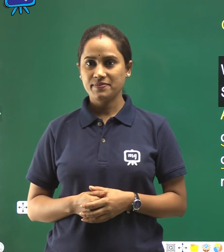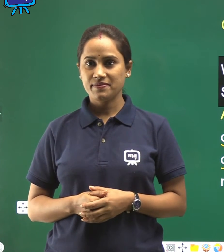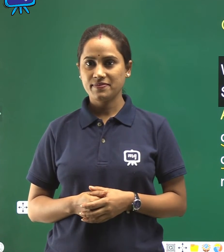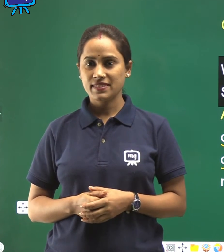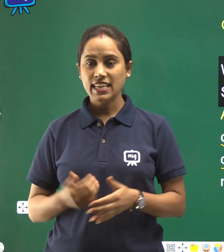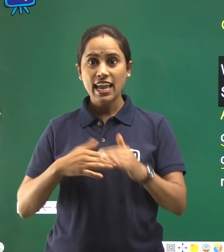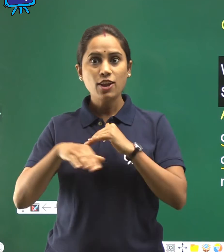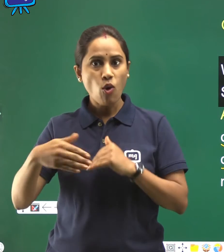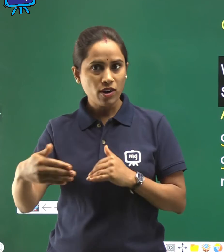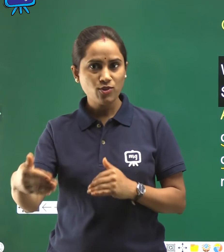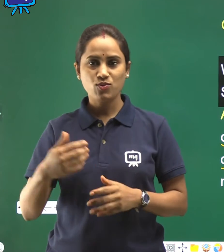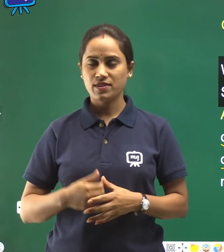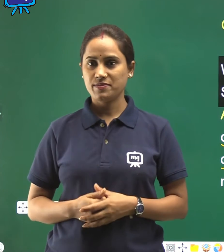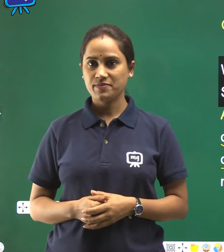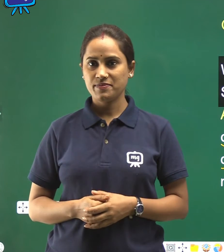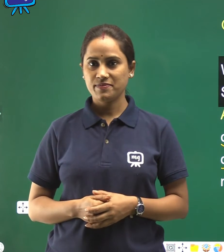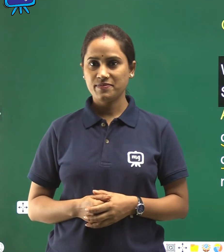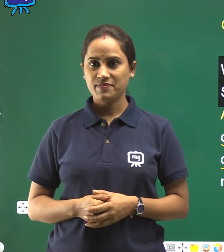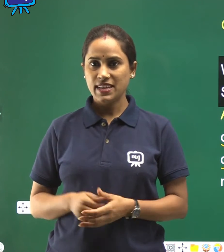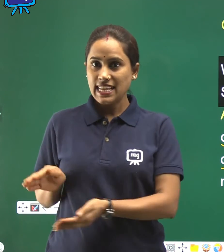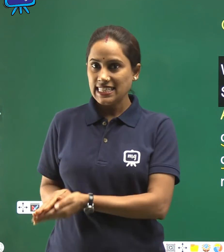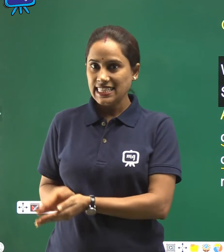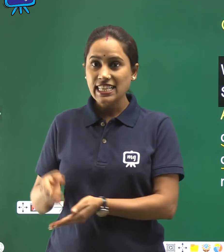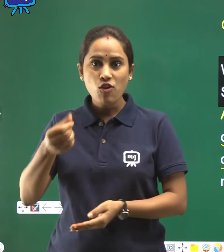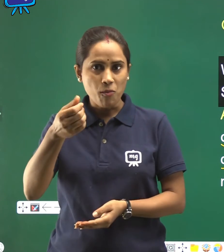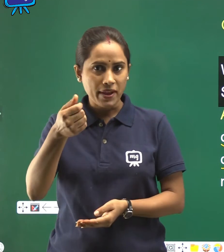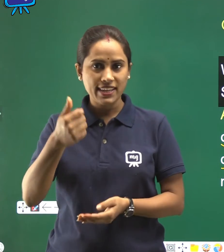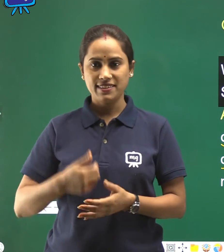In order to save money